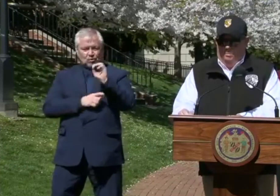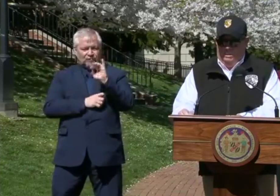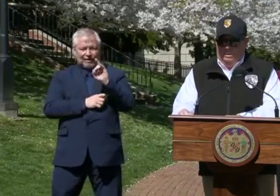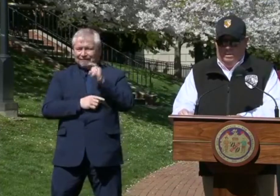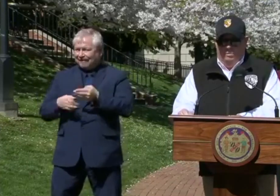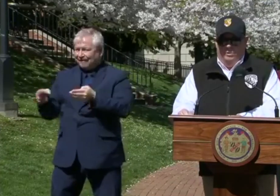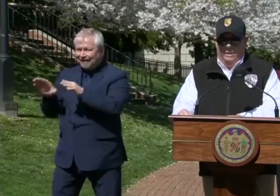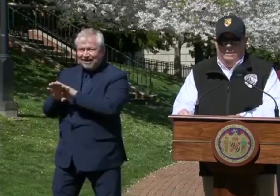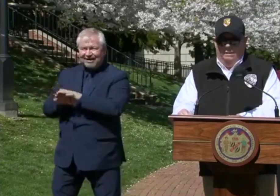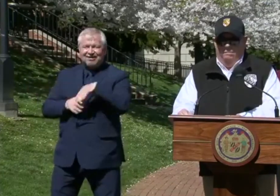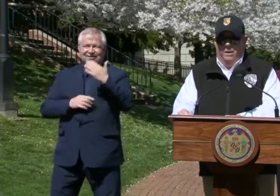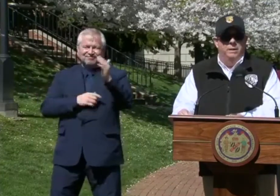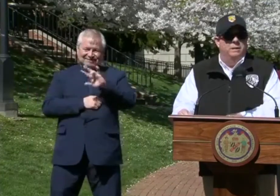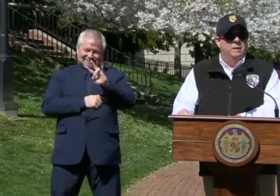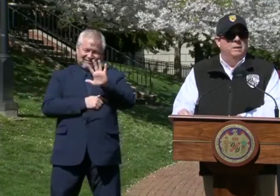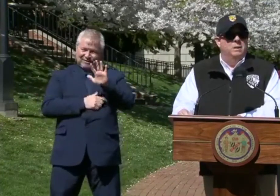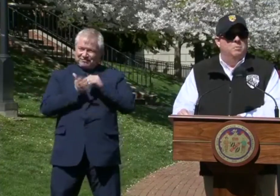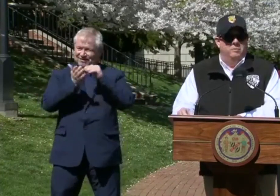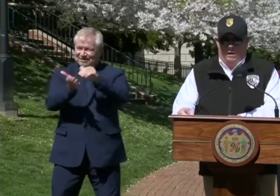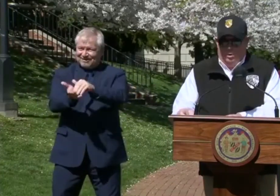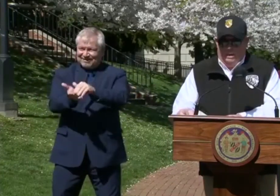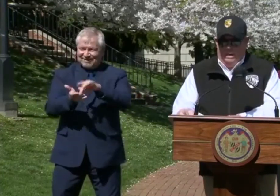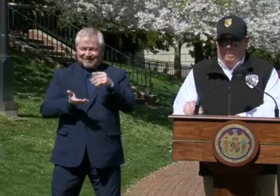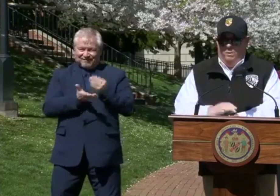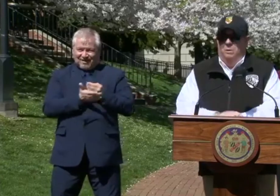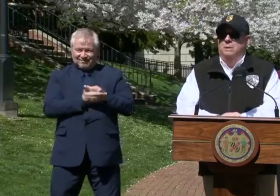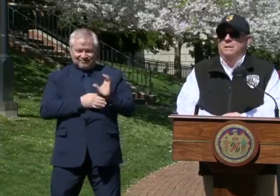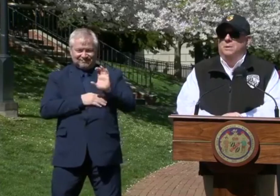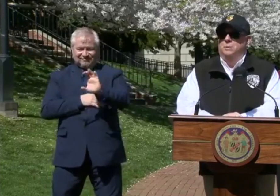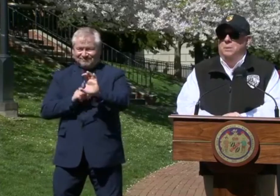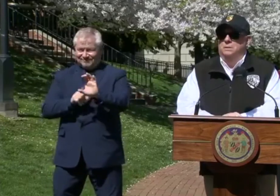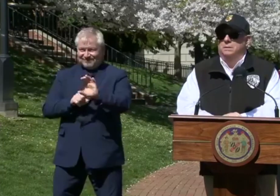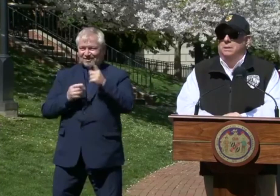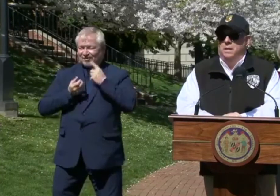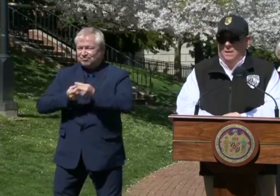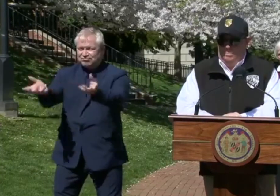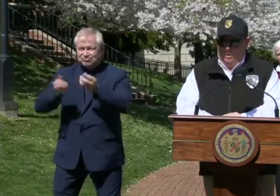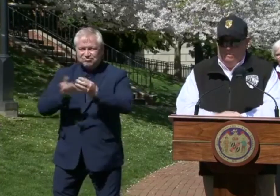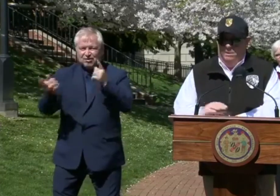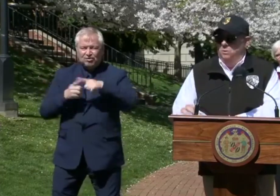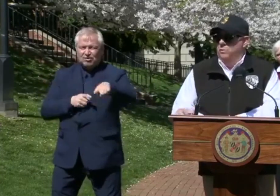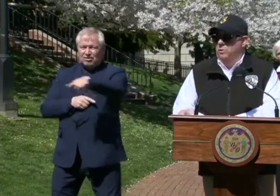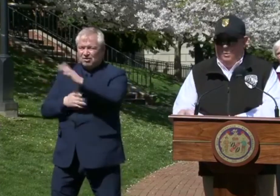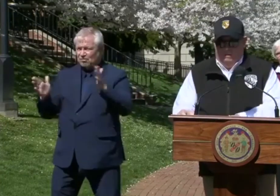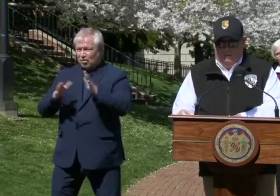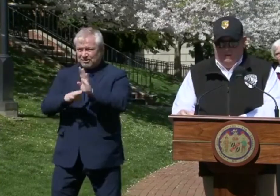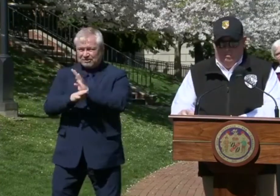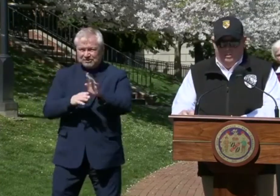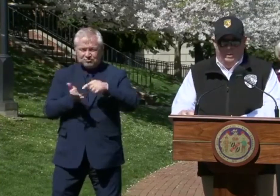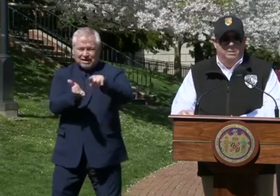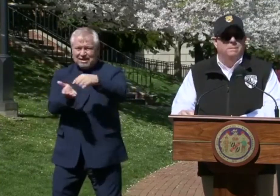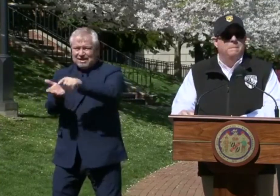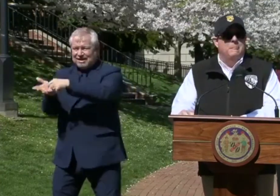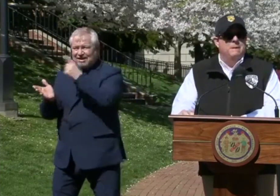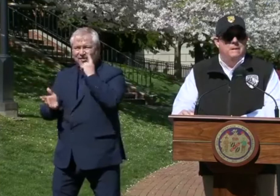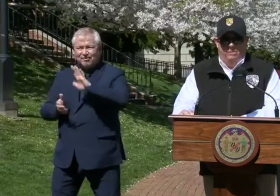Small Business COVID-19 Fund to provide working capital to businesses and nonprofits with fewer than 50